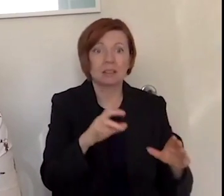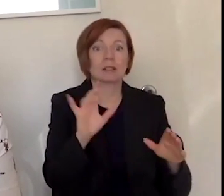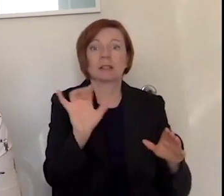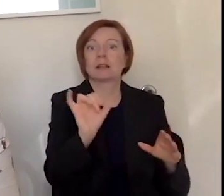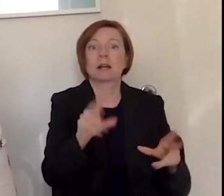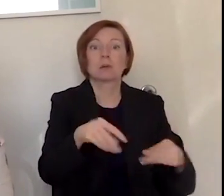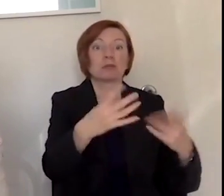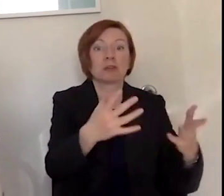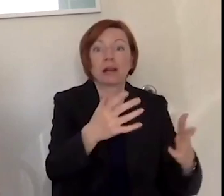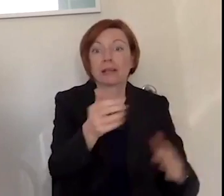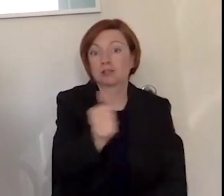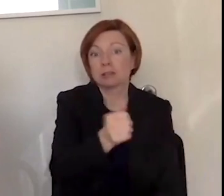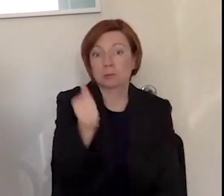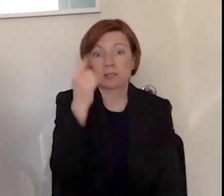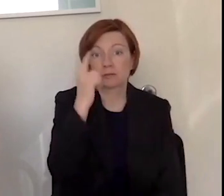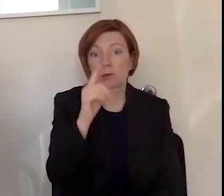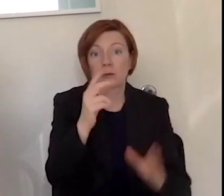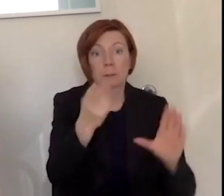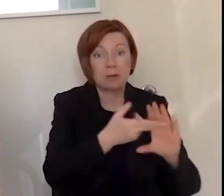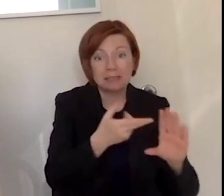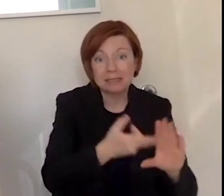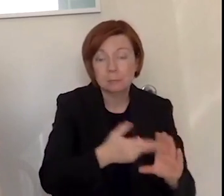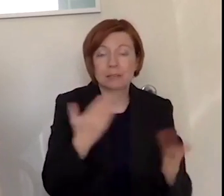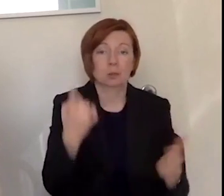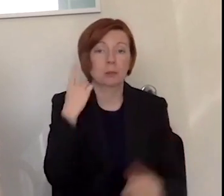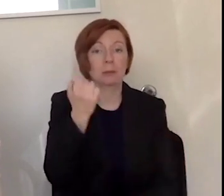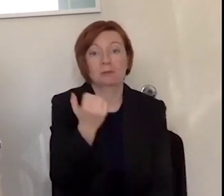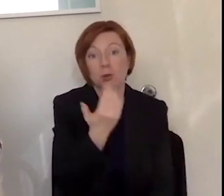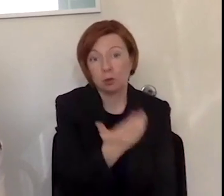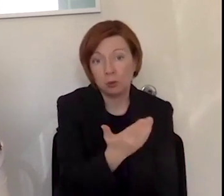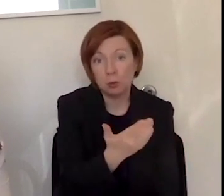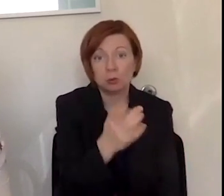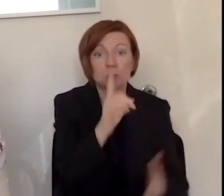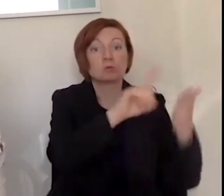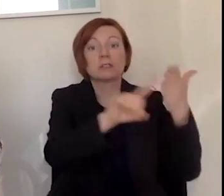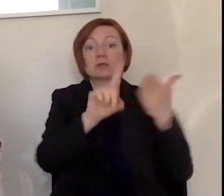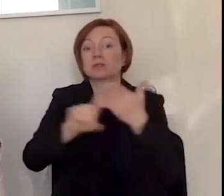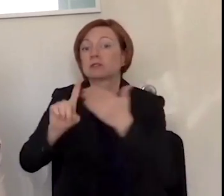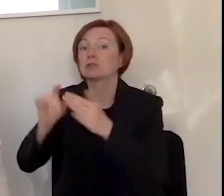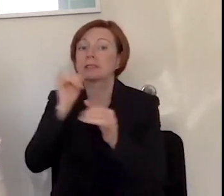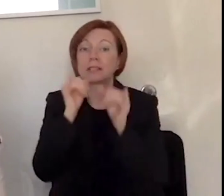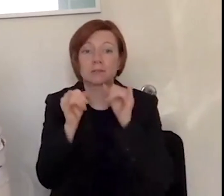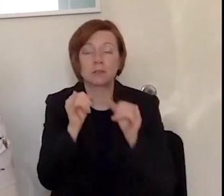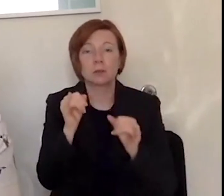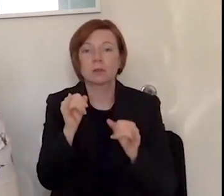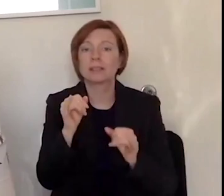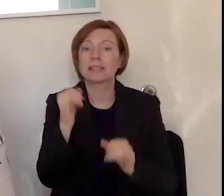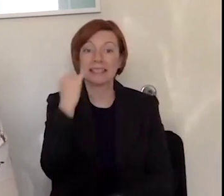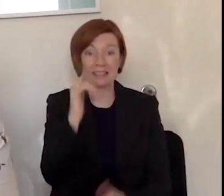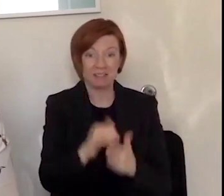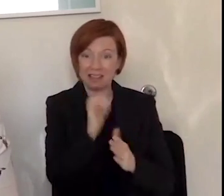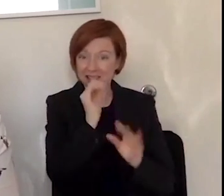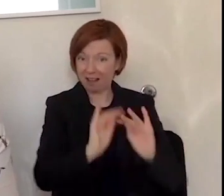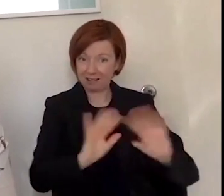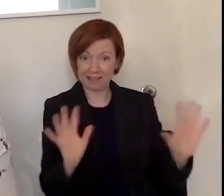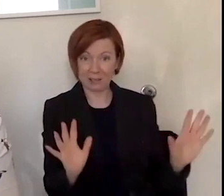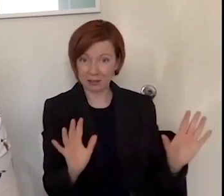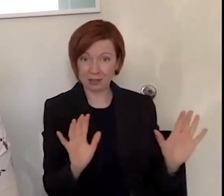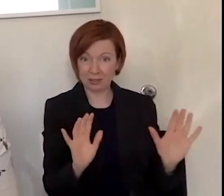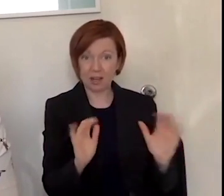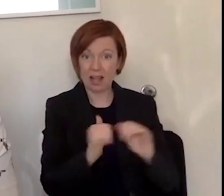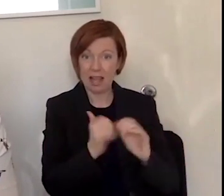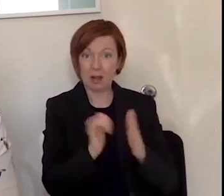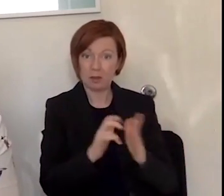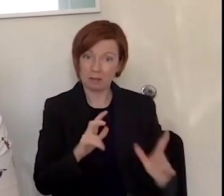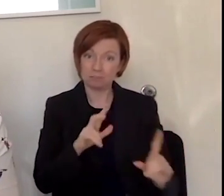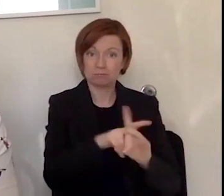for participants, or maybe the transportation is for you to go places to do research and interviews, if it's not clear to us how it